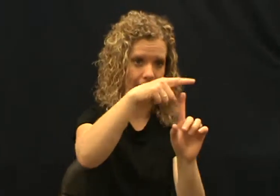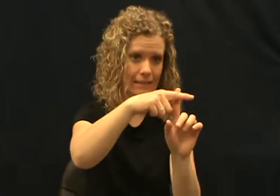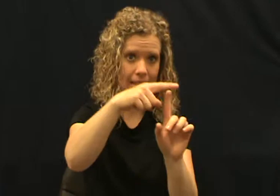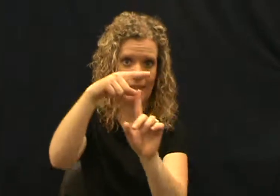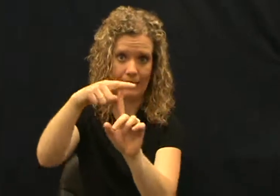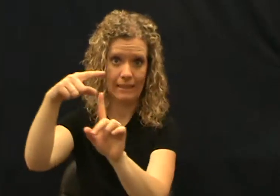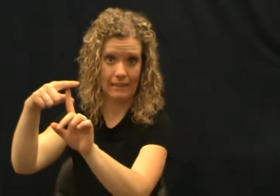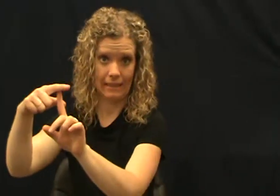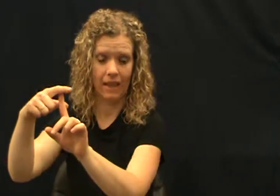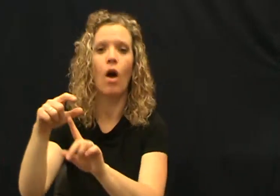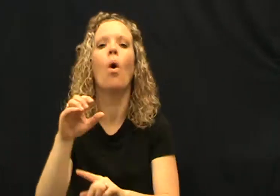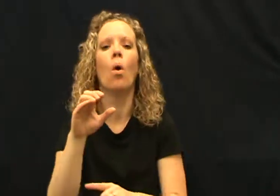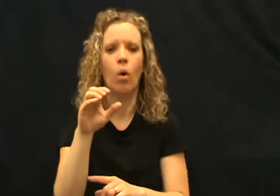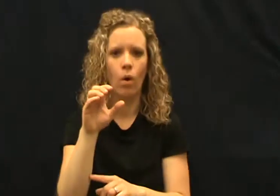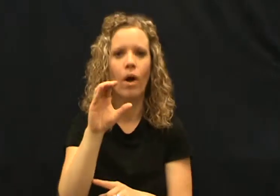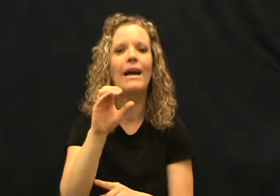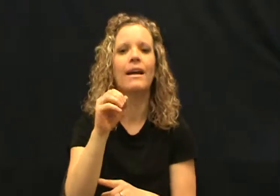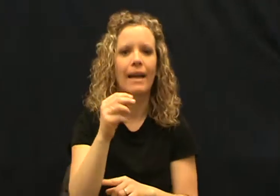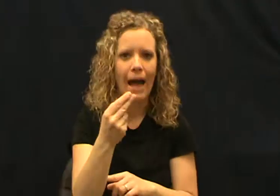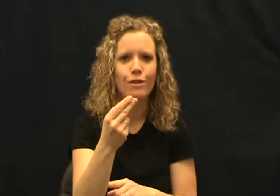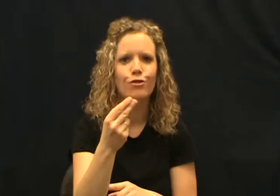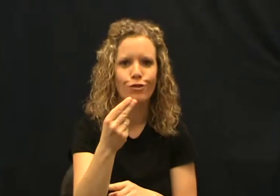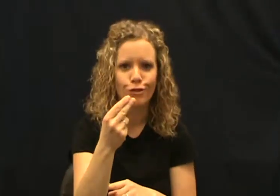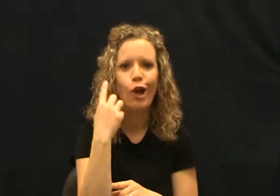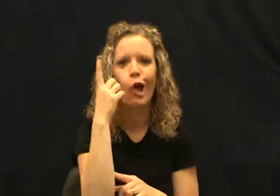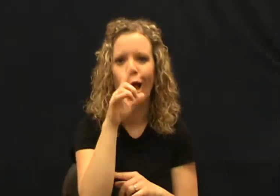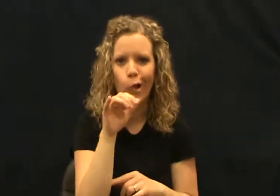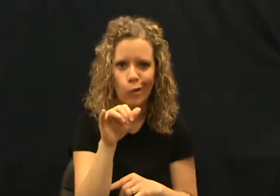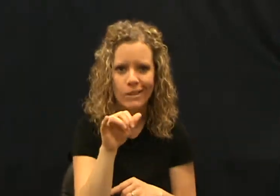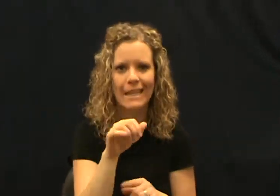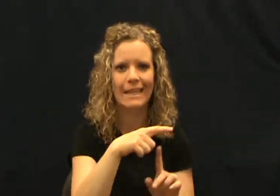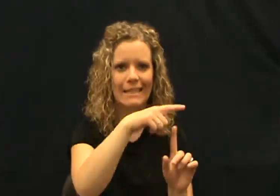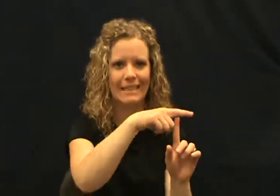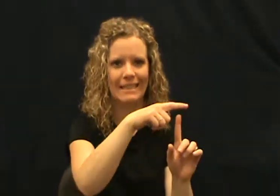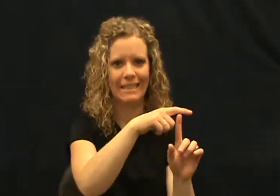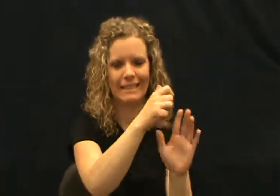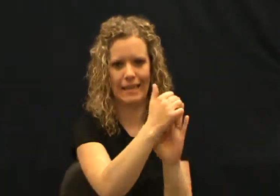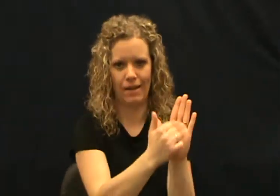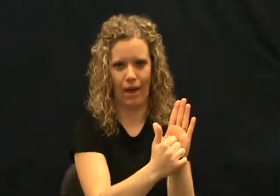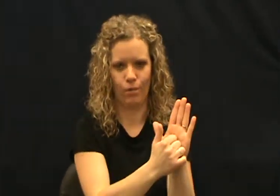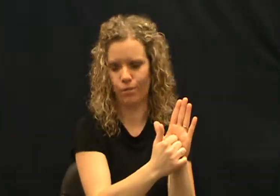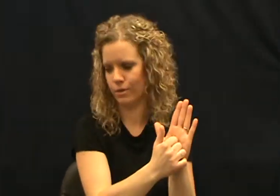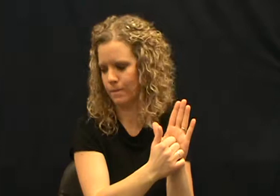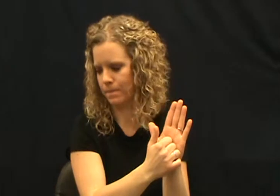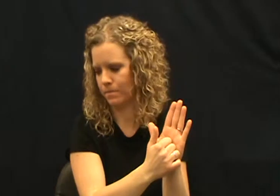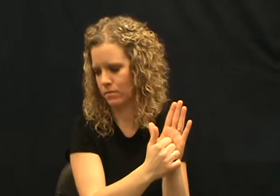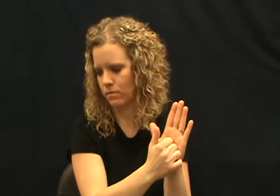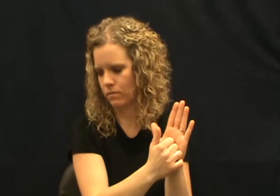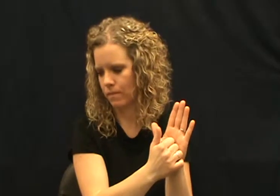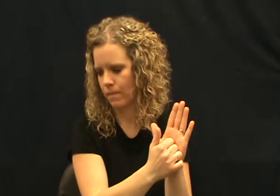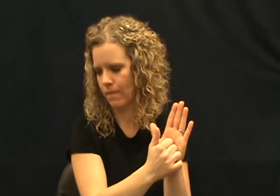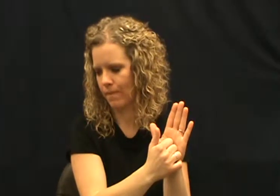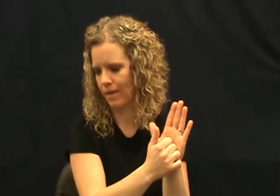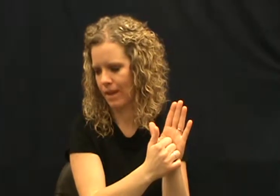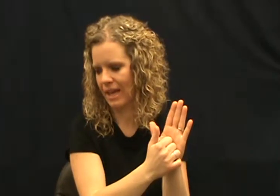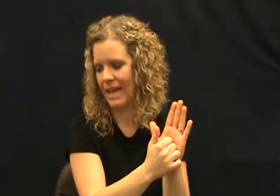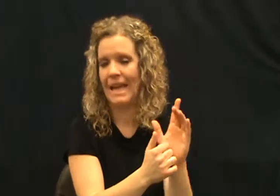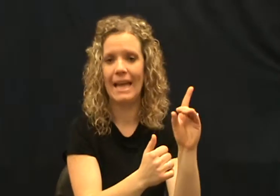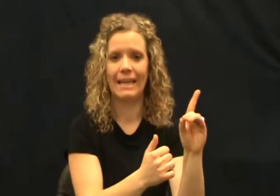ledger would look like this T account, where now we have a debit, $50,000